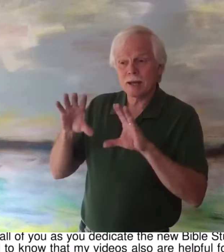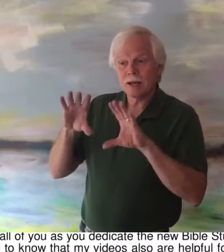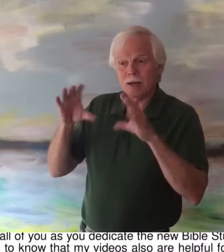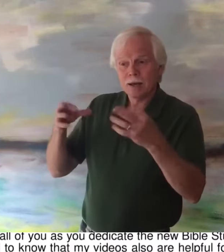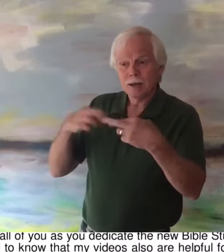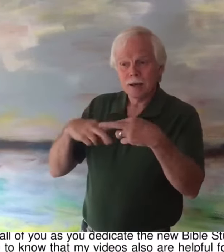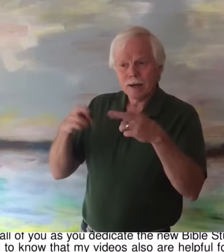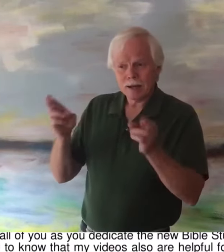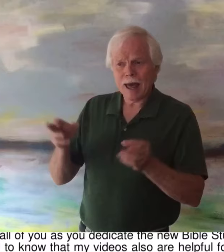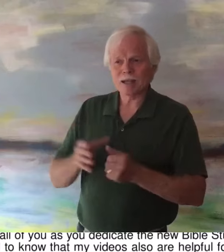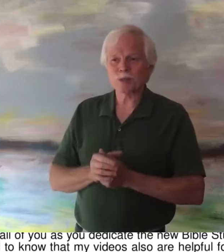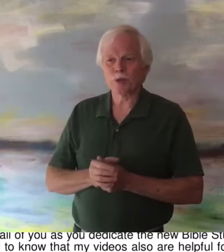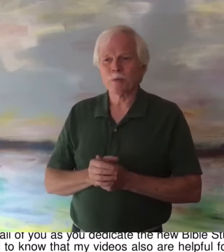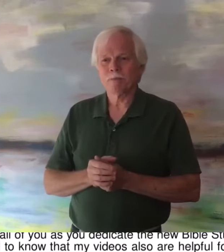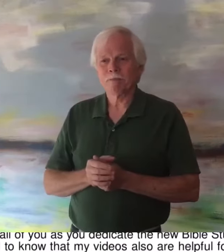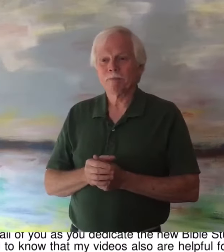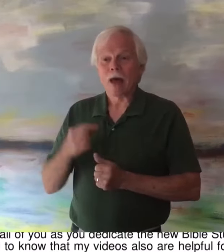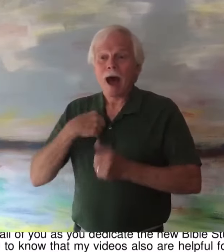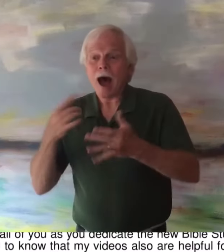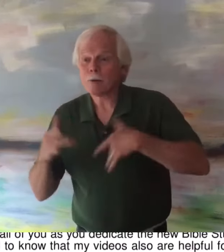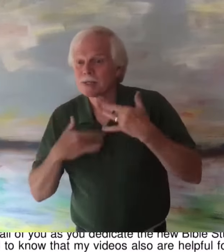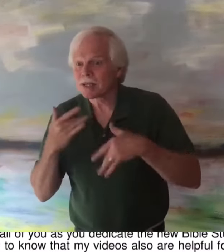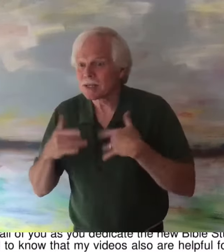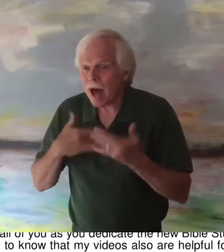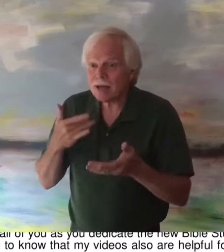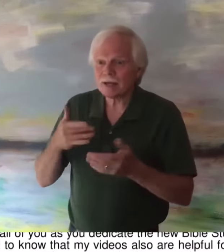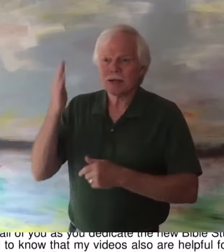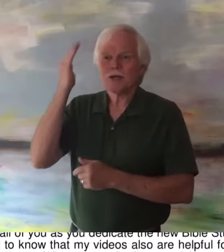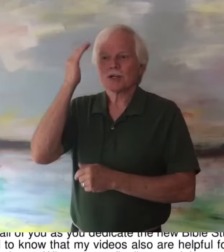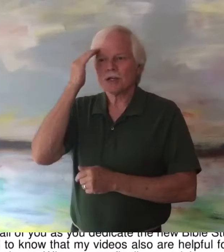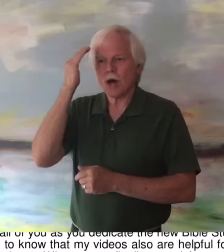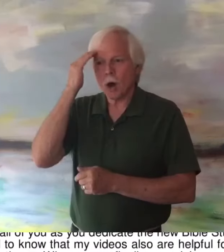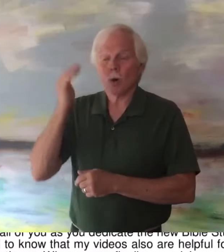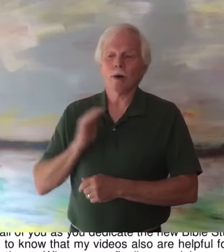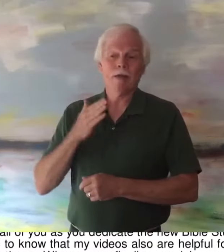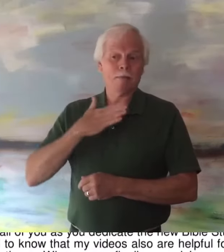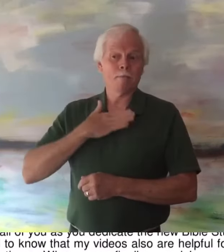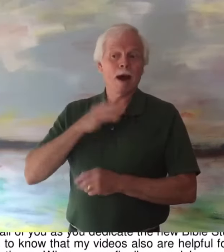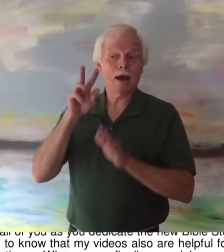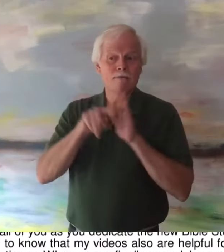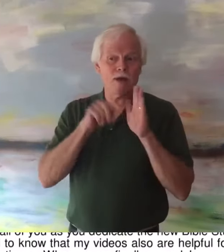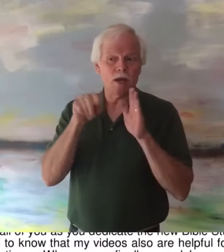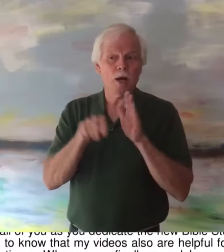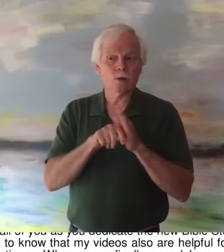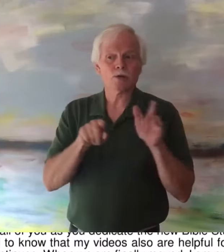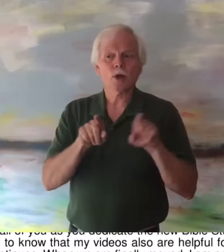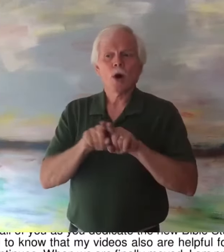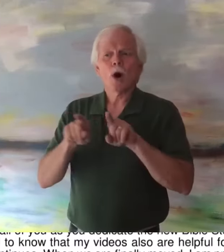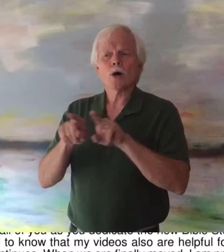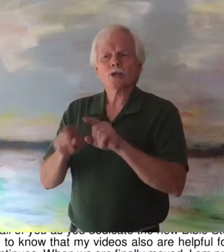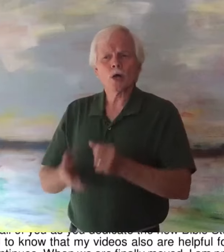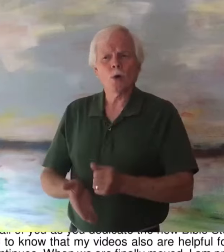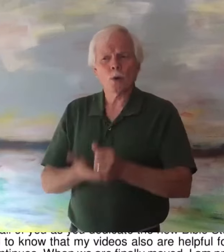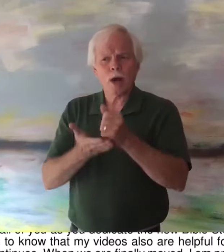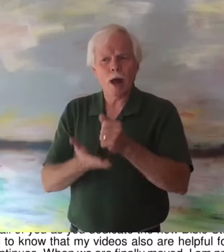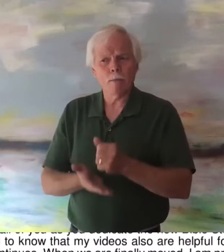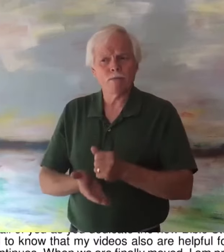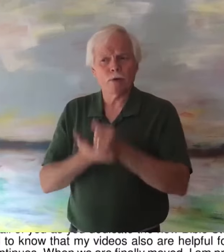classroom. I was excited to know that my videos also were helpful